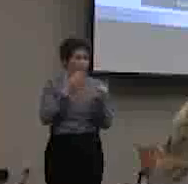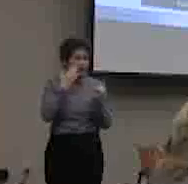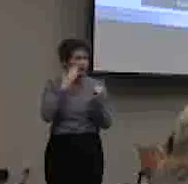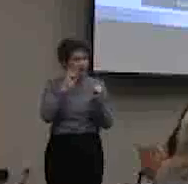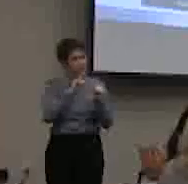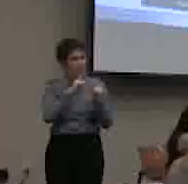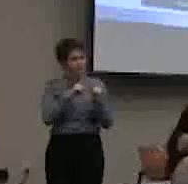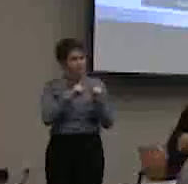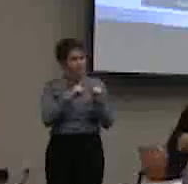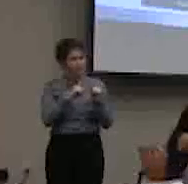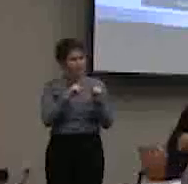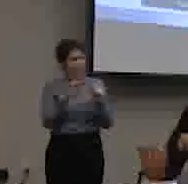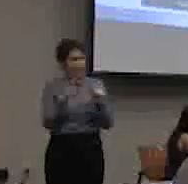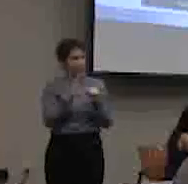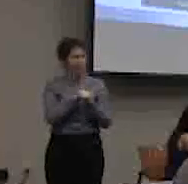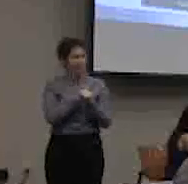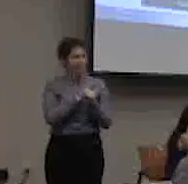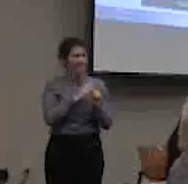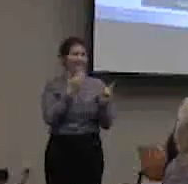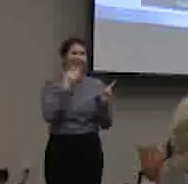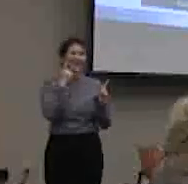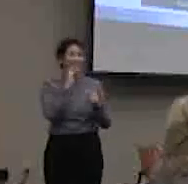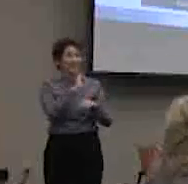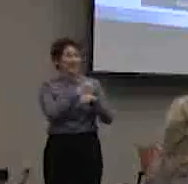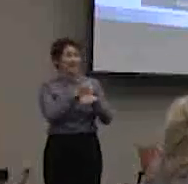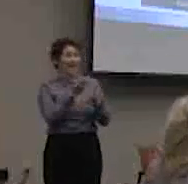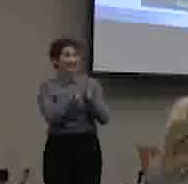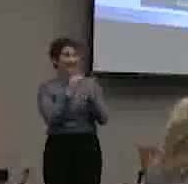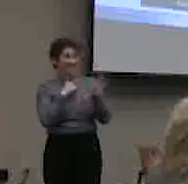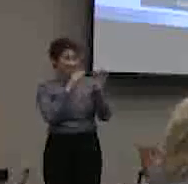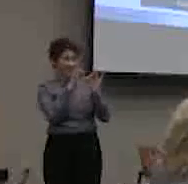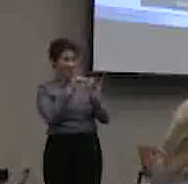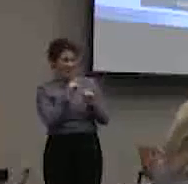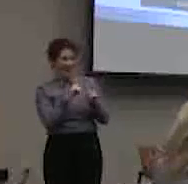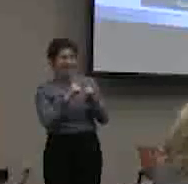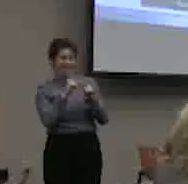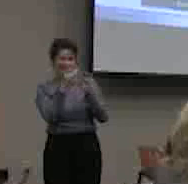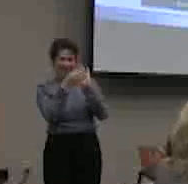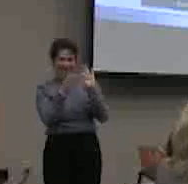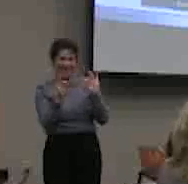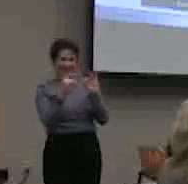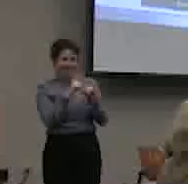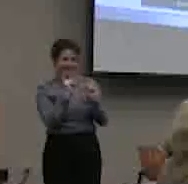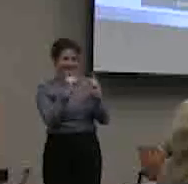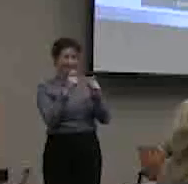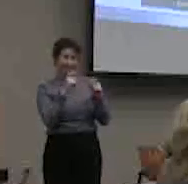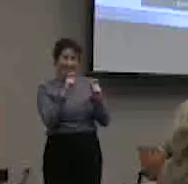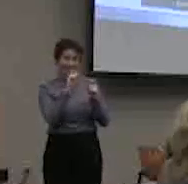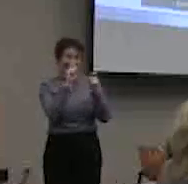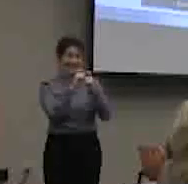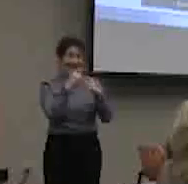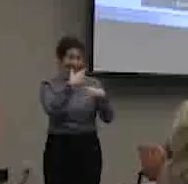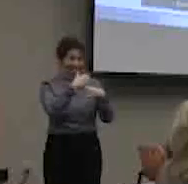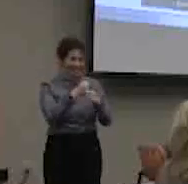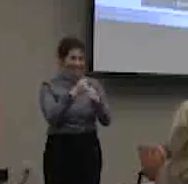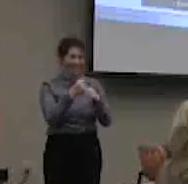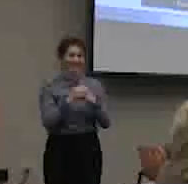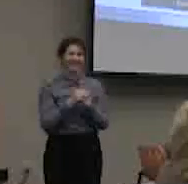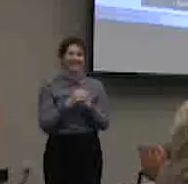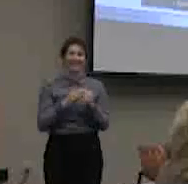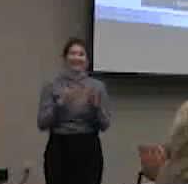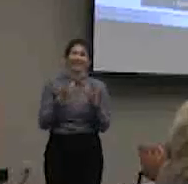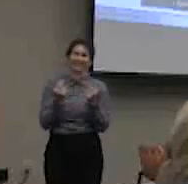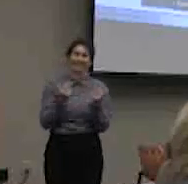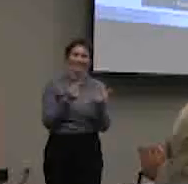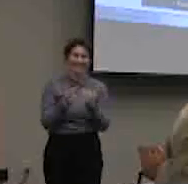empowerment. Thank you for the setup of asking me to describe it. And then it was thank you. I'm surmising everything you well said.